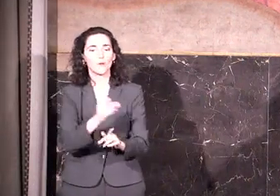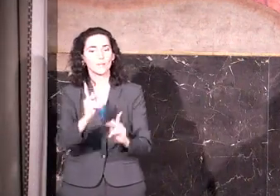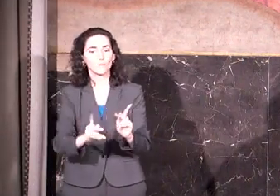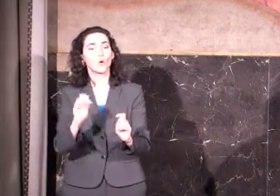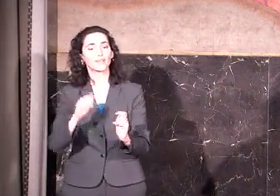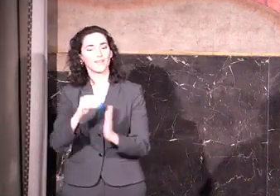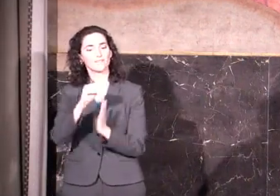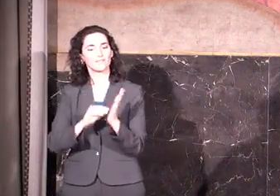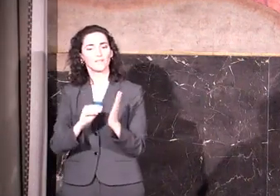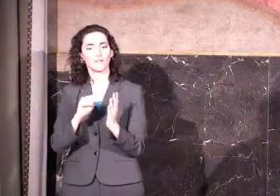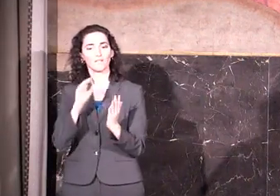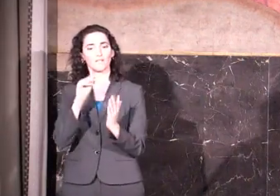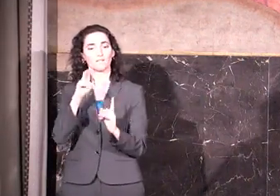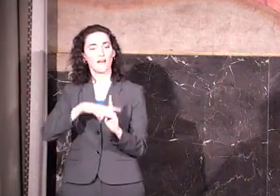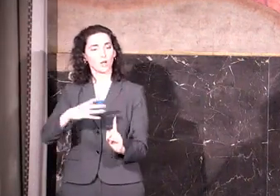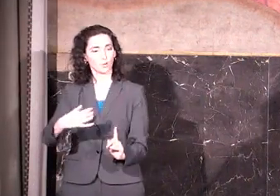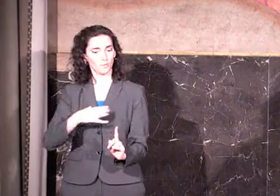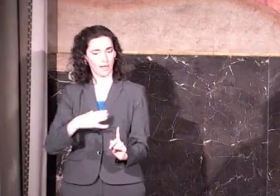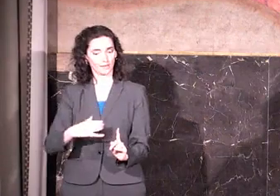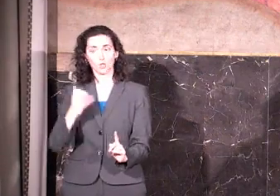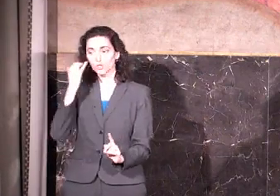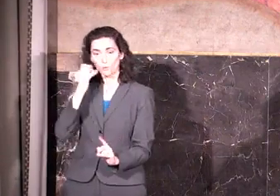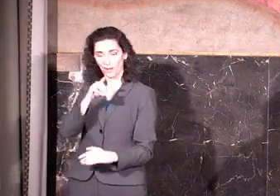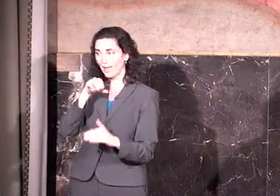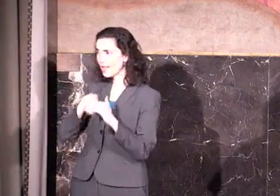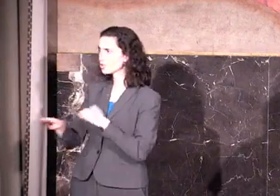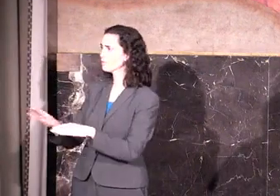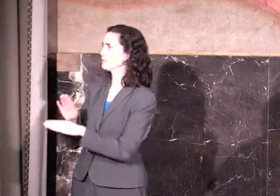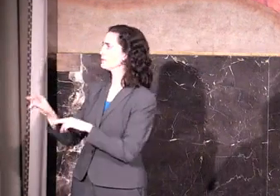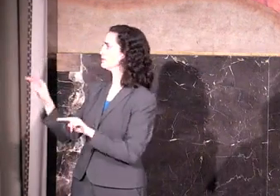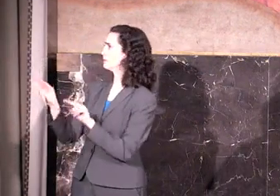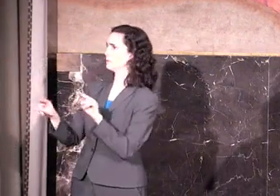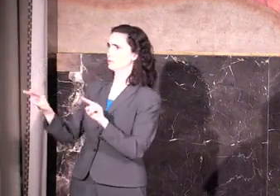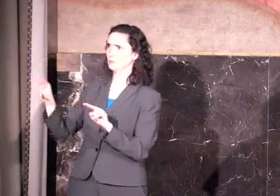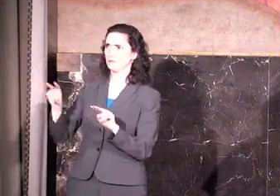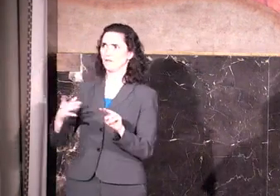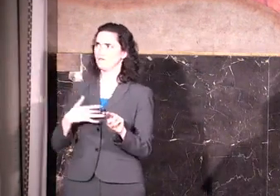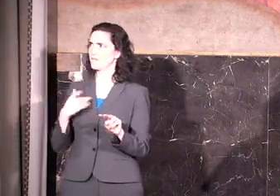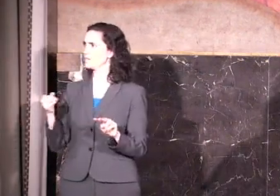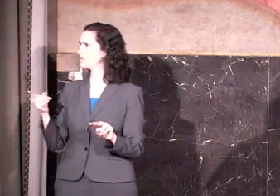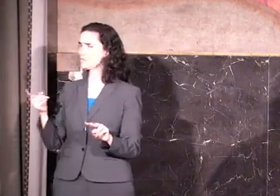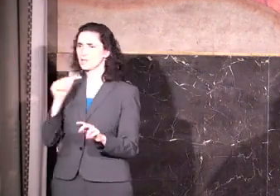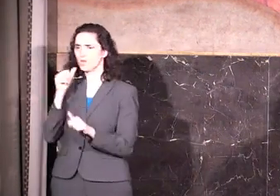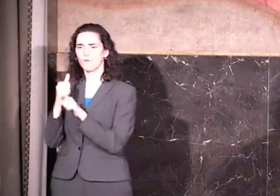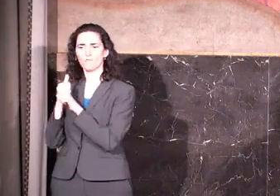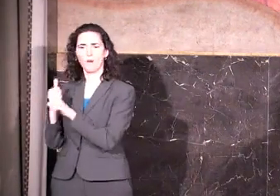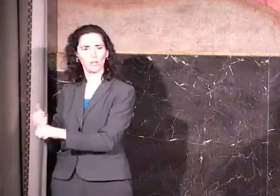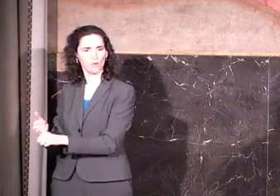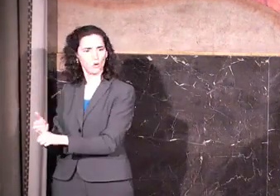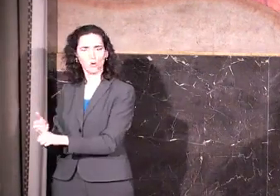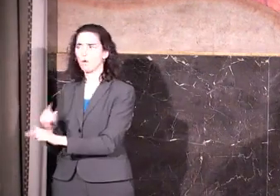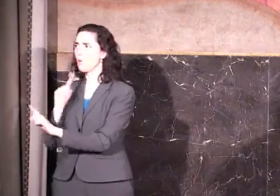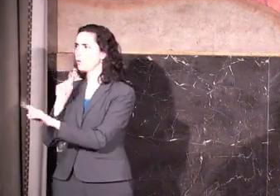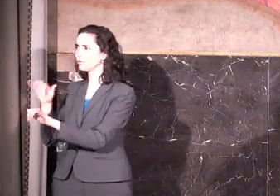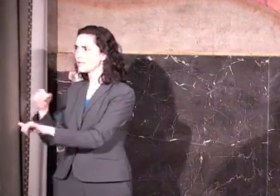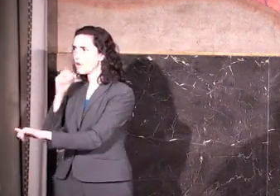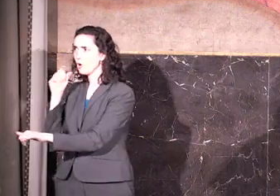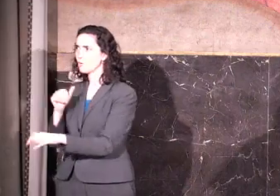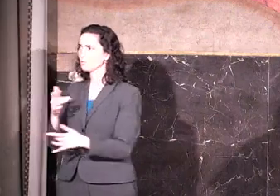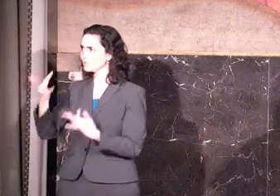complaint if they in fact go to businesses and feel like that the mitigation standards and the fire code standards are not being